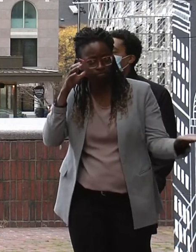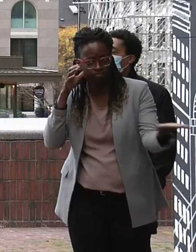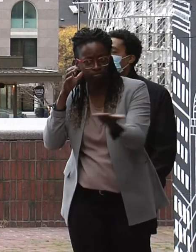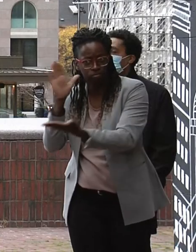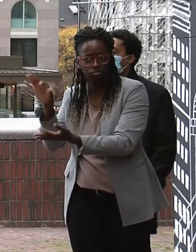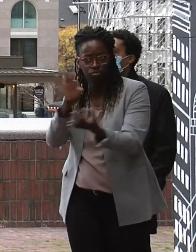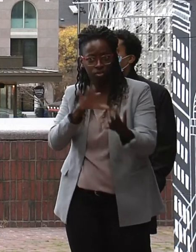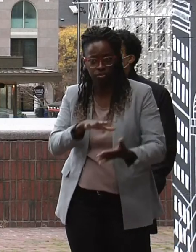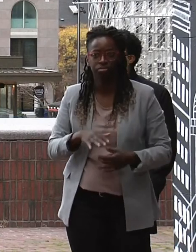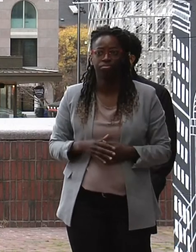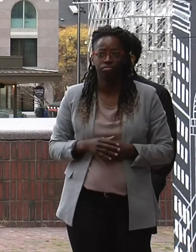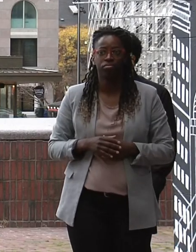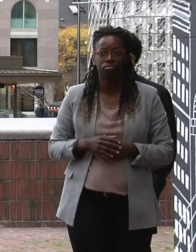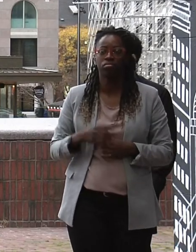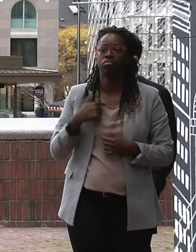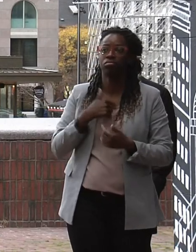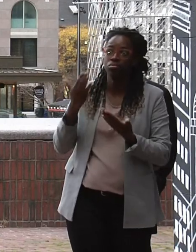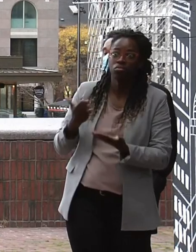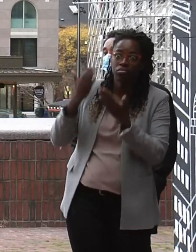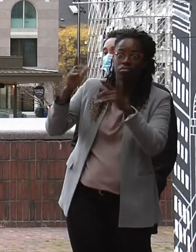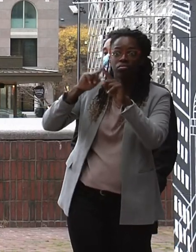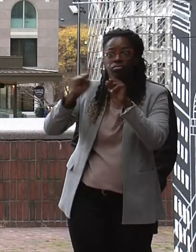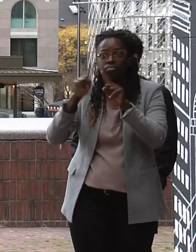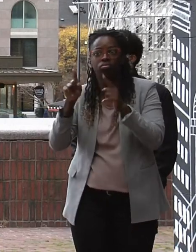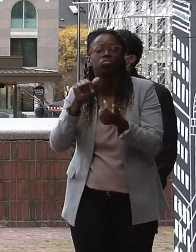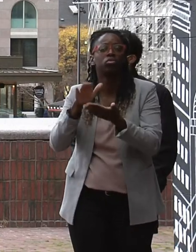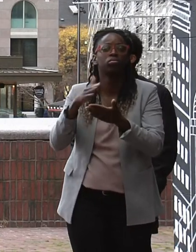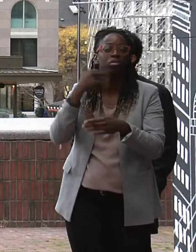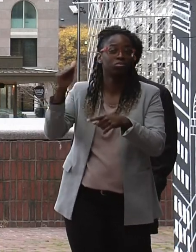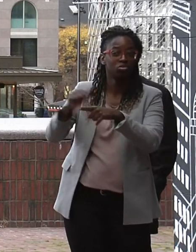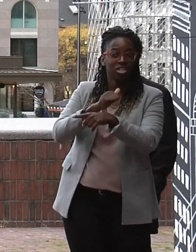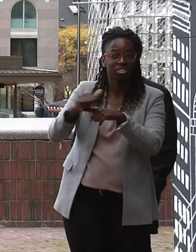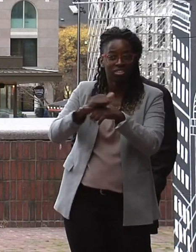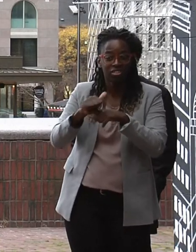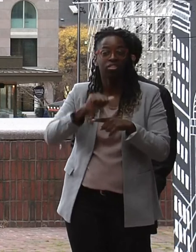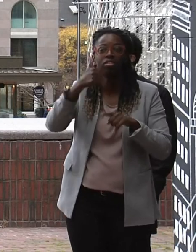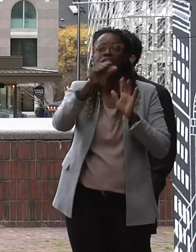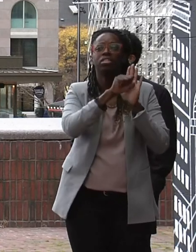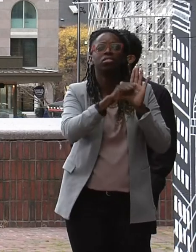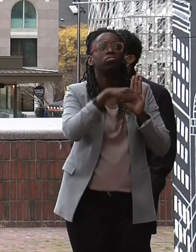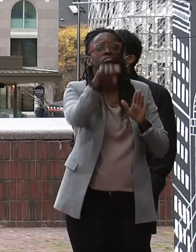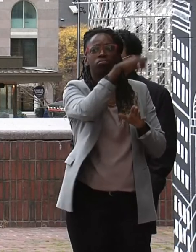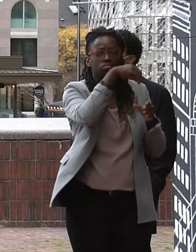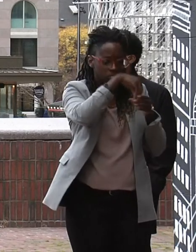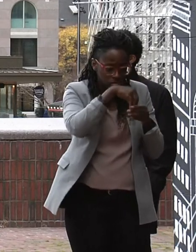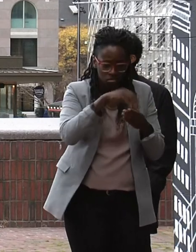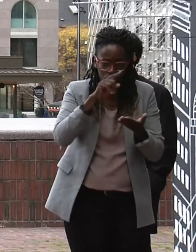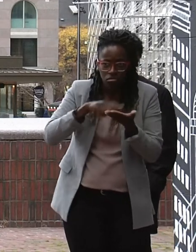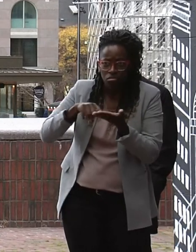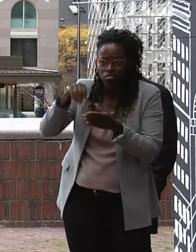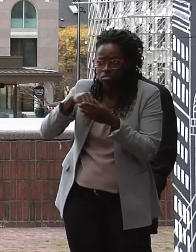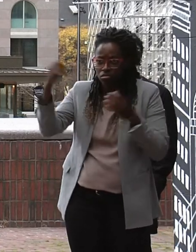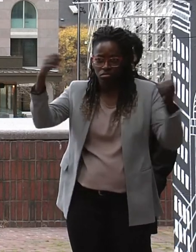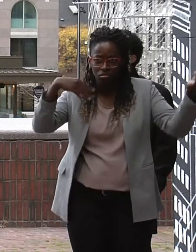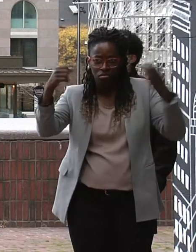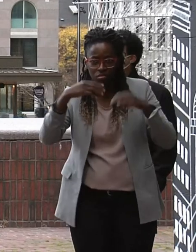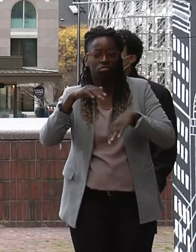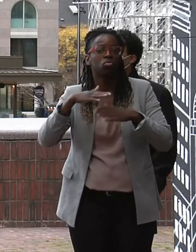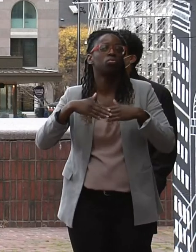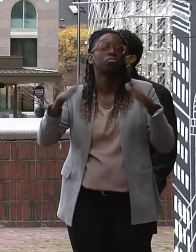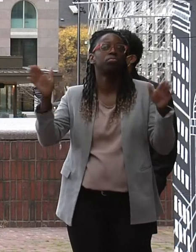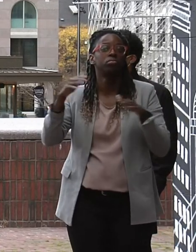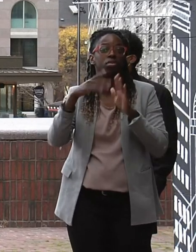implemented across the country. While these are not the only solutions needed, the ones that were articulated by the